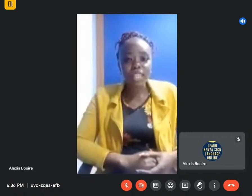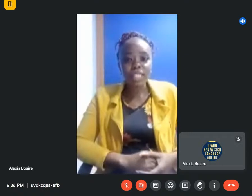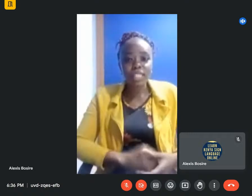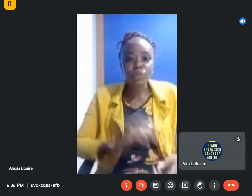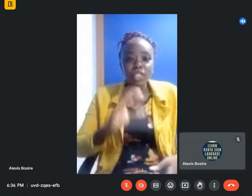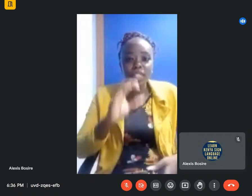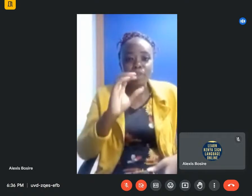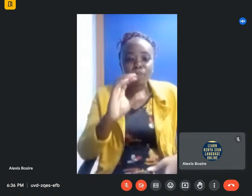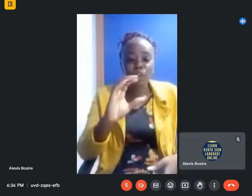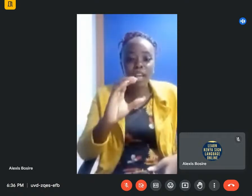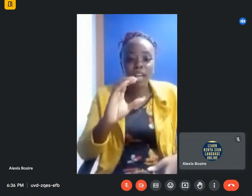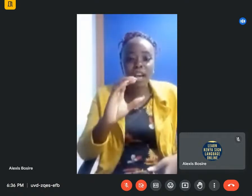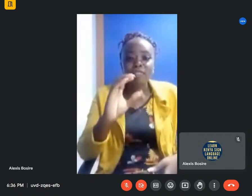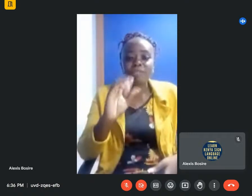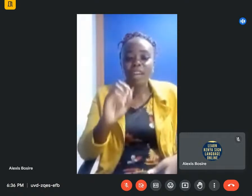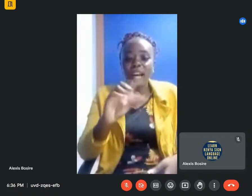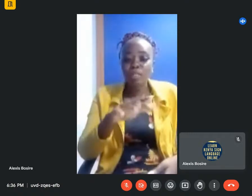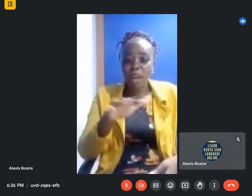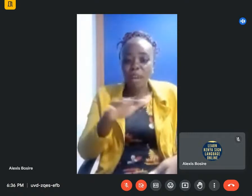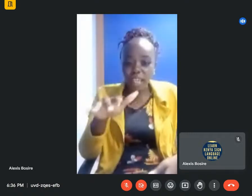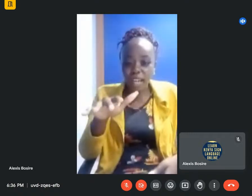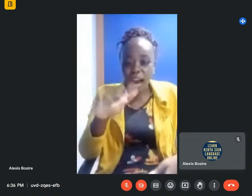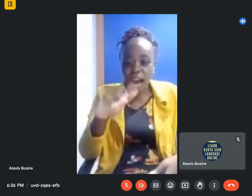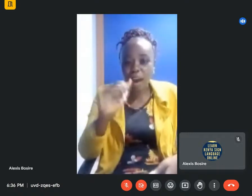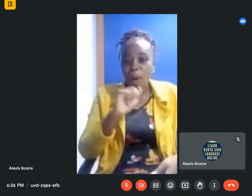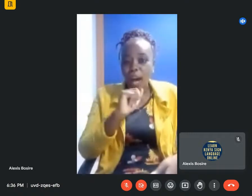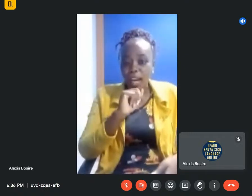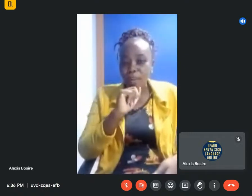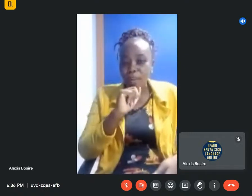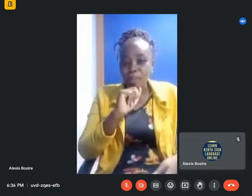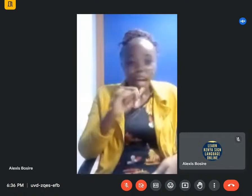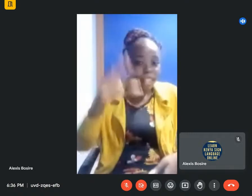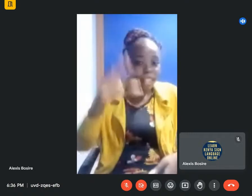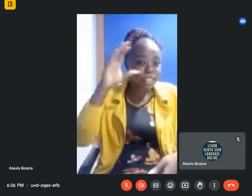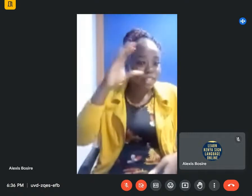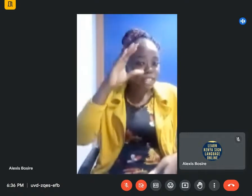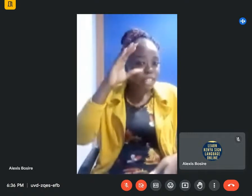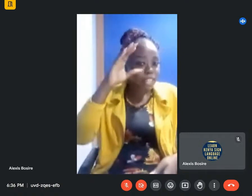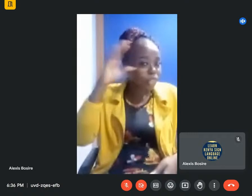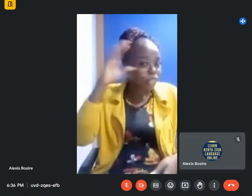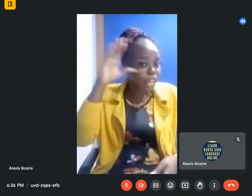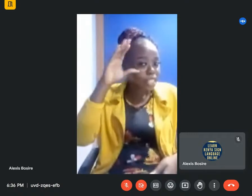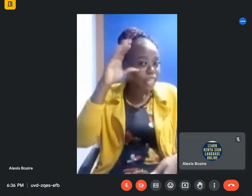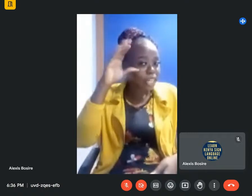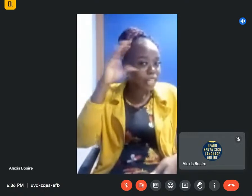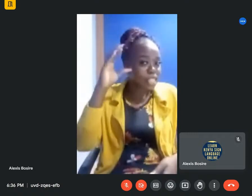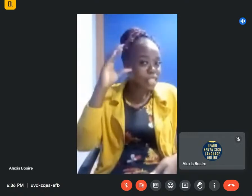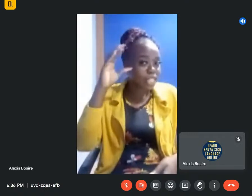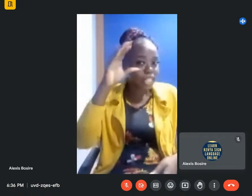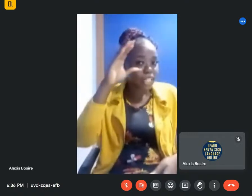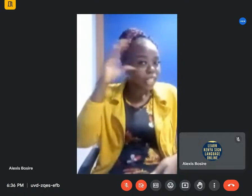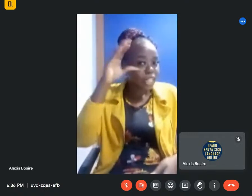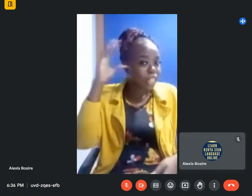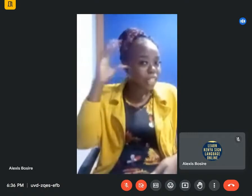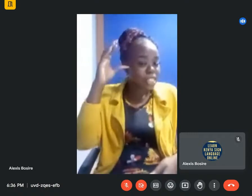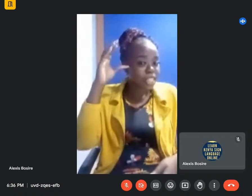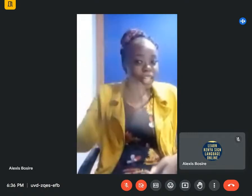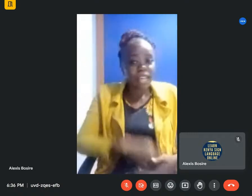she won't keep on finger spelling her name. I'll definitely know that Christine. Christine,